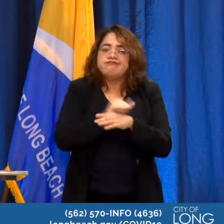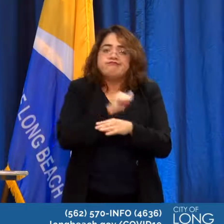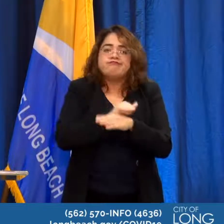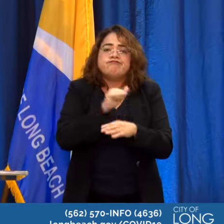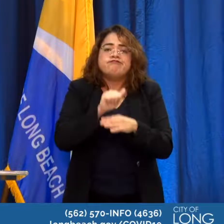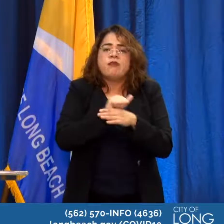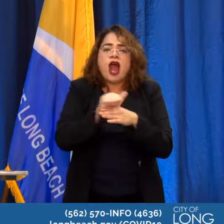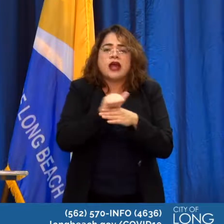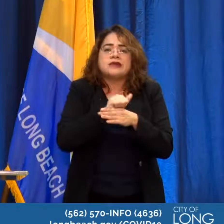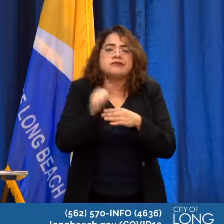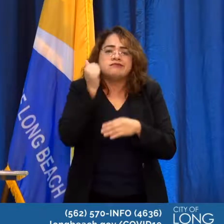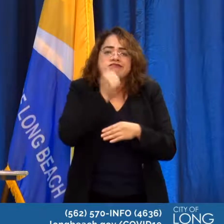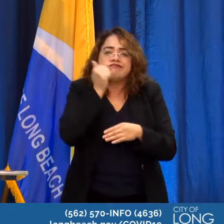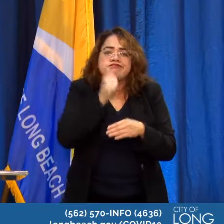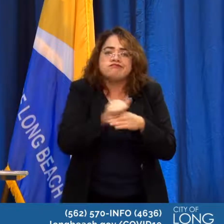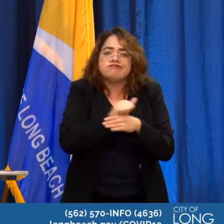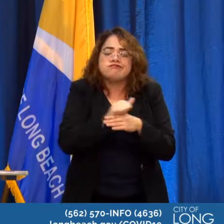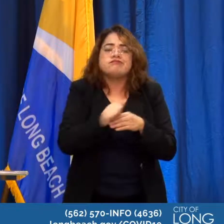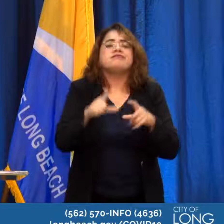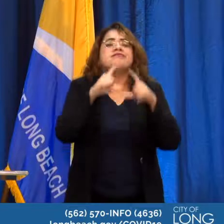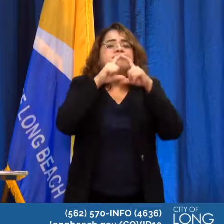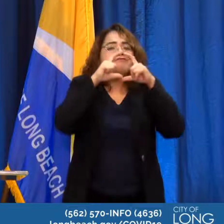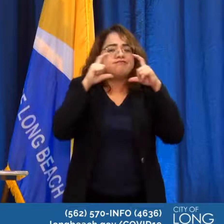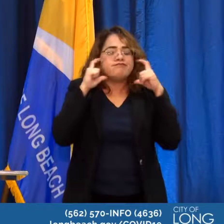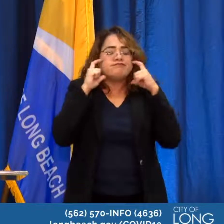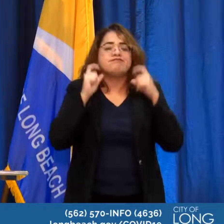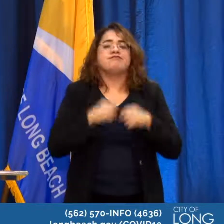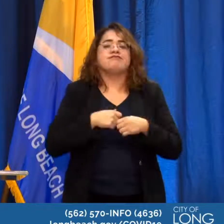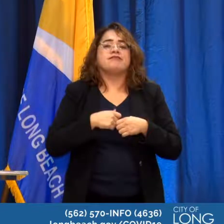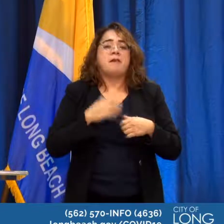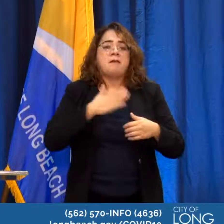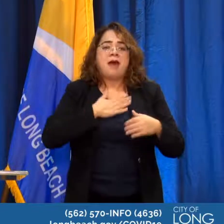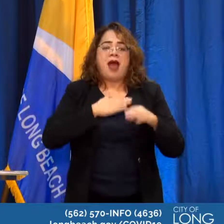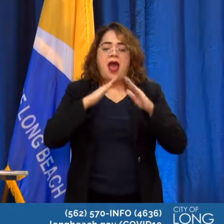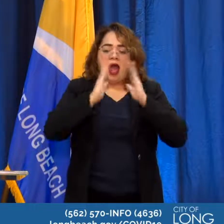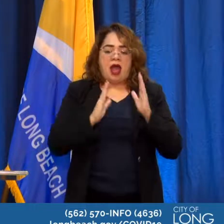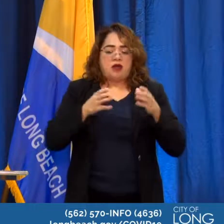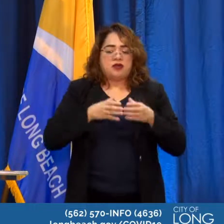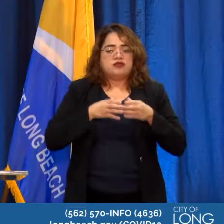They're done. They don't want to wear masks. They want to be with each other, but it's not going to